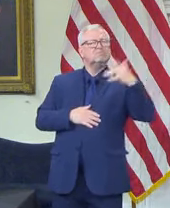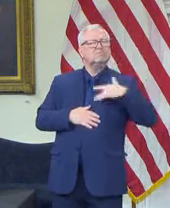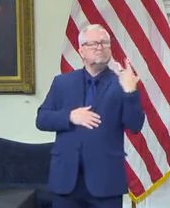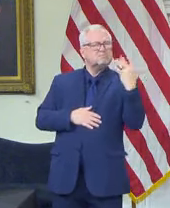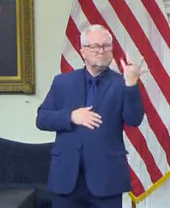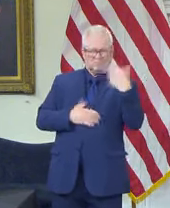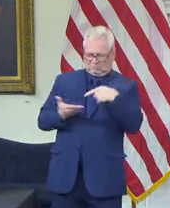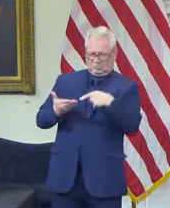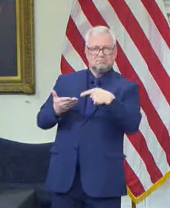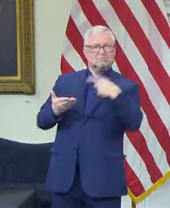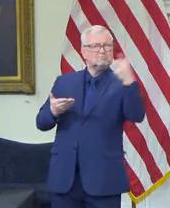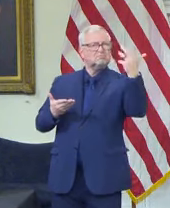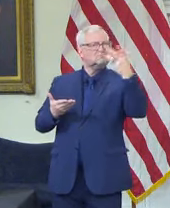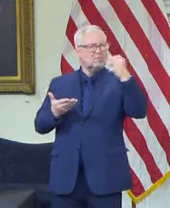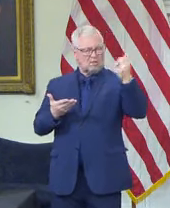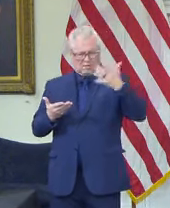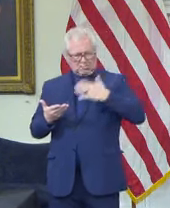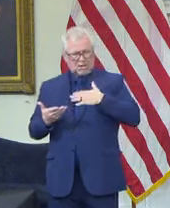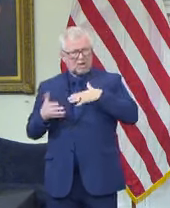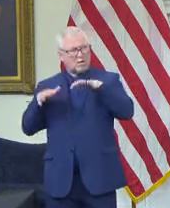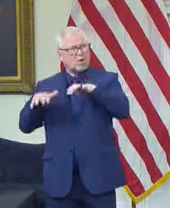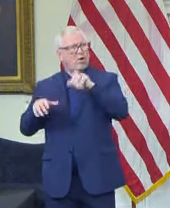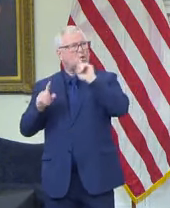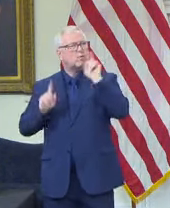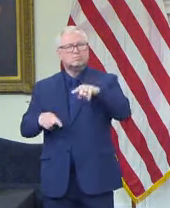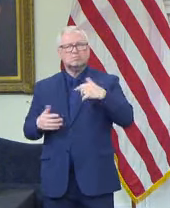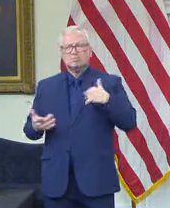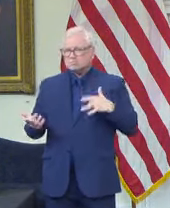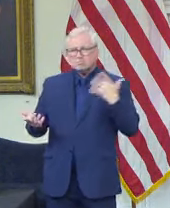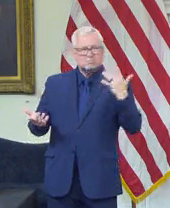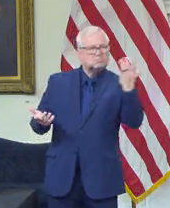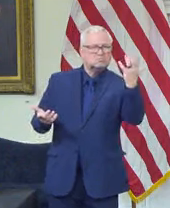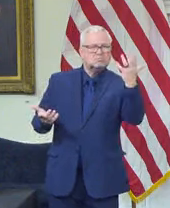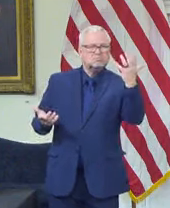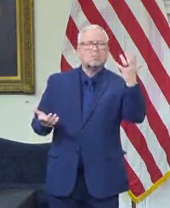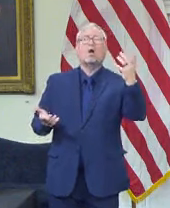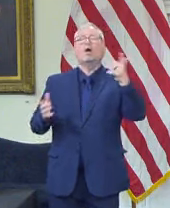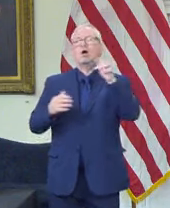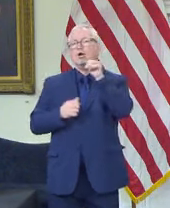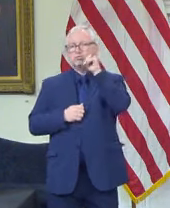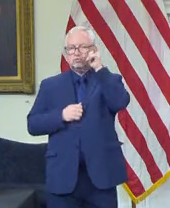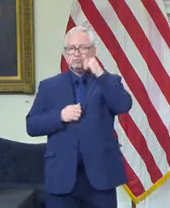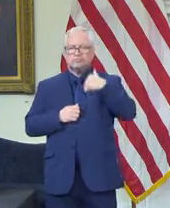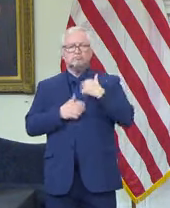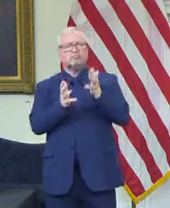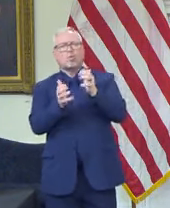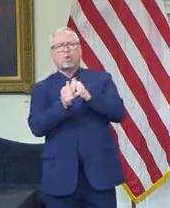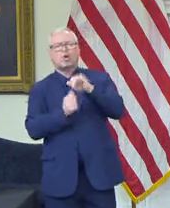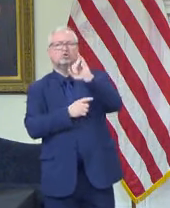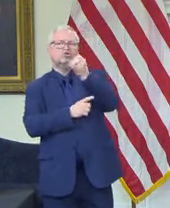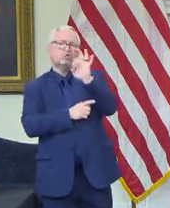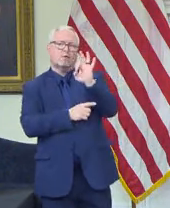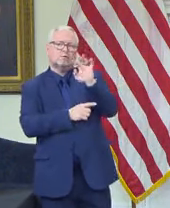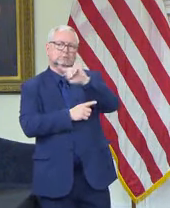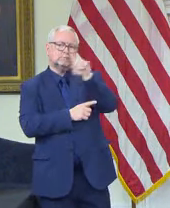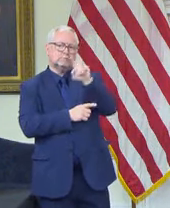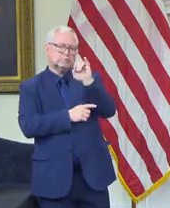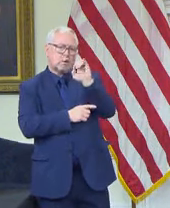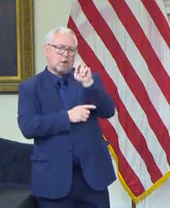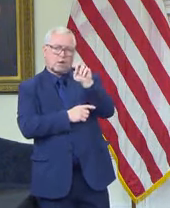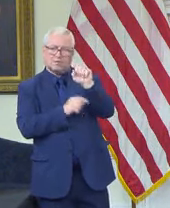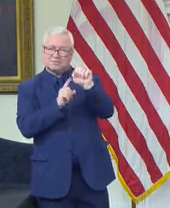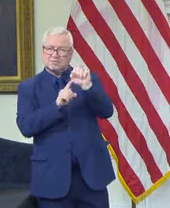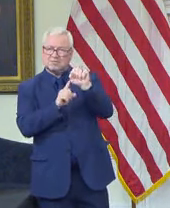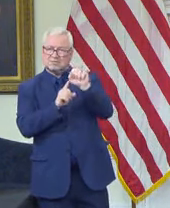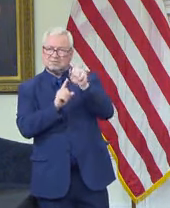matter. Yesterday, I spoke with Jeff Zients in the White House. He is the White House Coronavirus Response